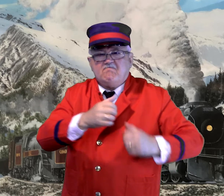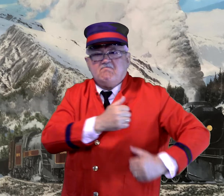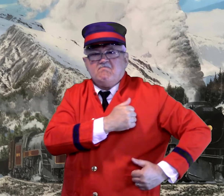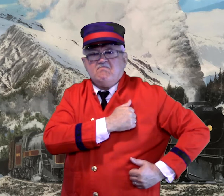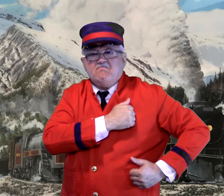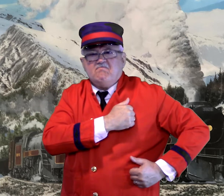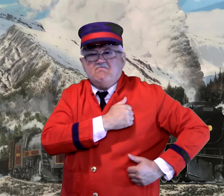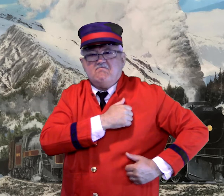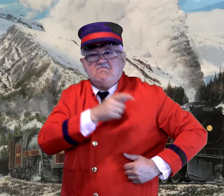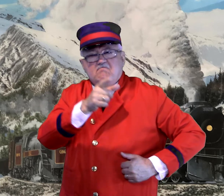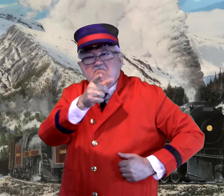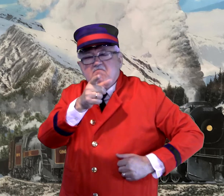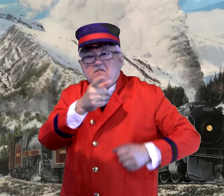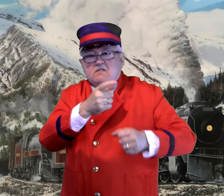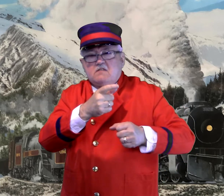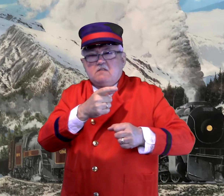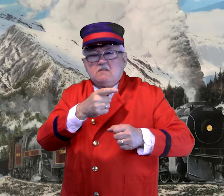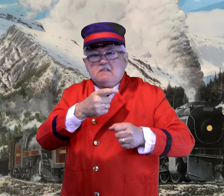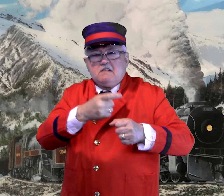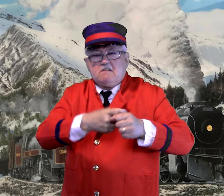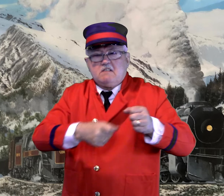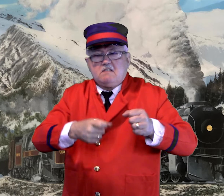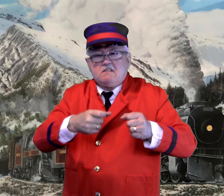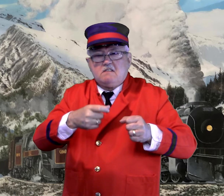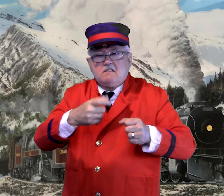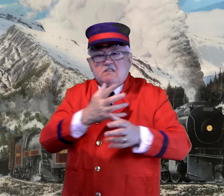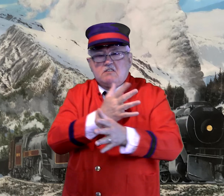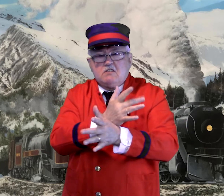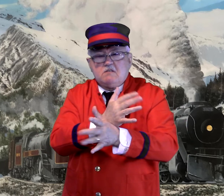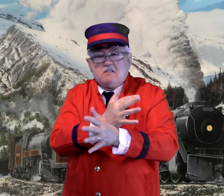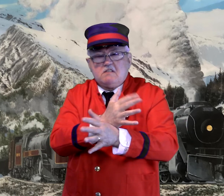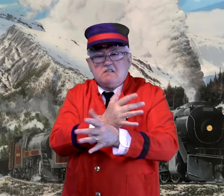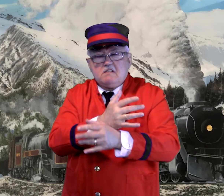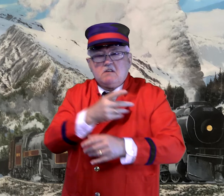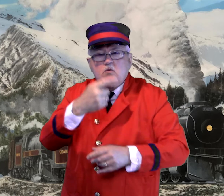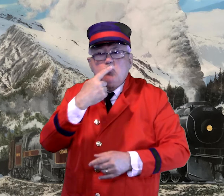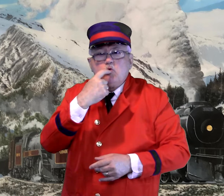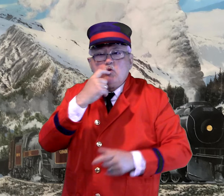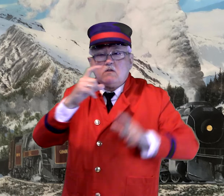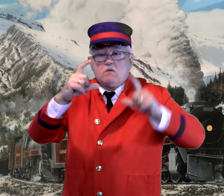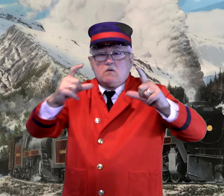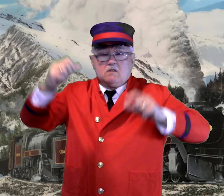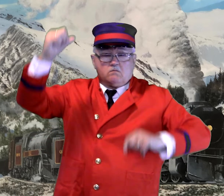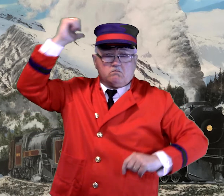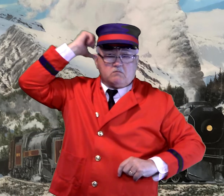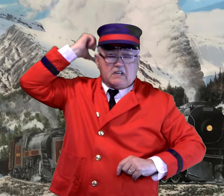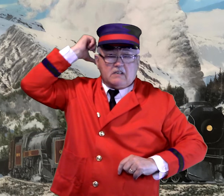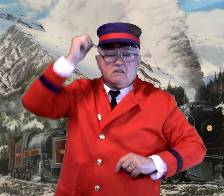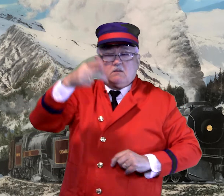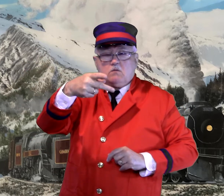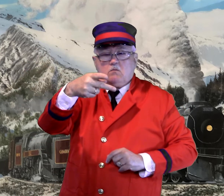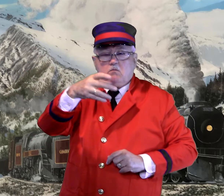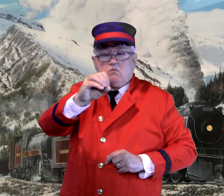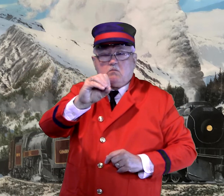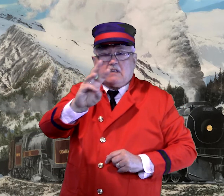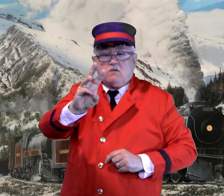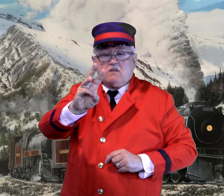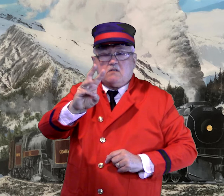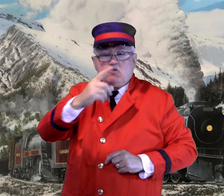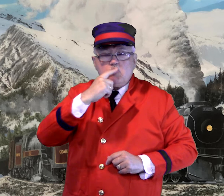of military people who were actually Germans, and they could tell that because on their back they had a large prisoner of war